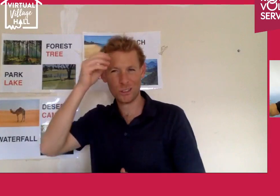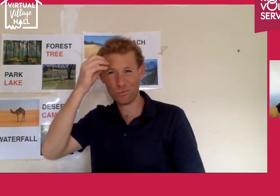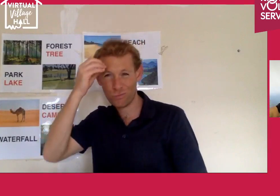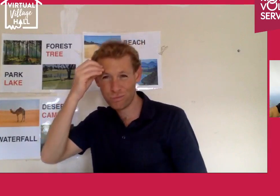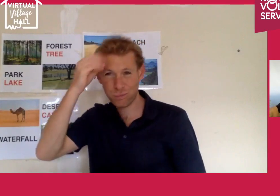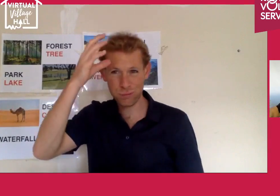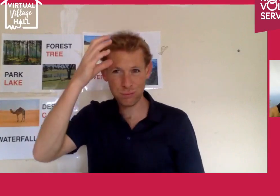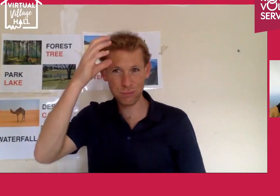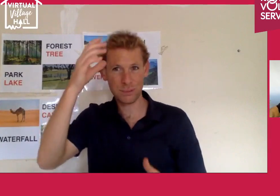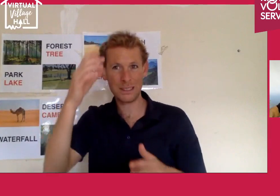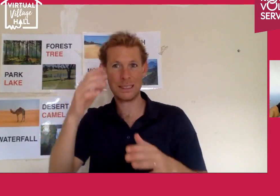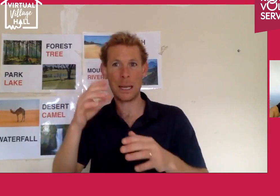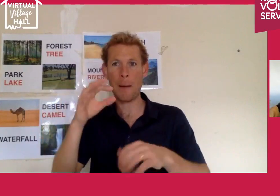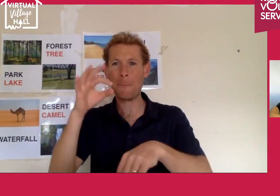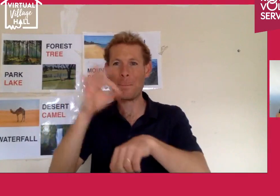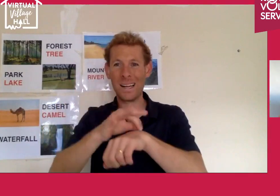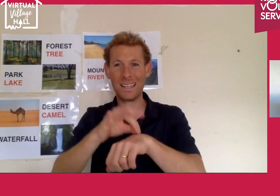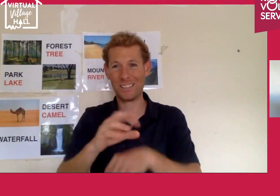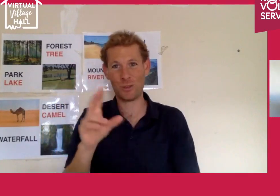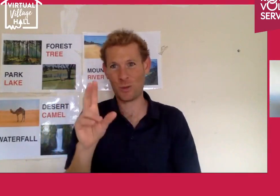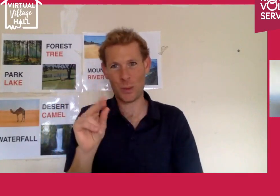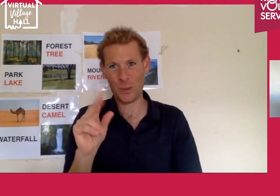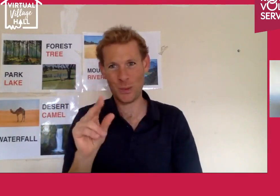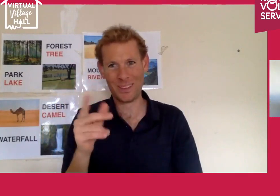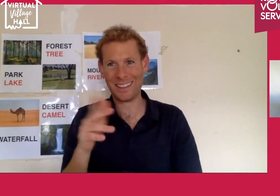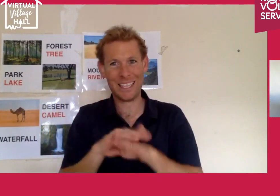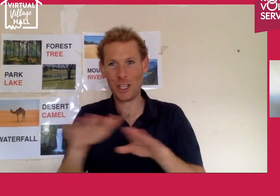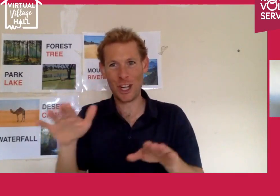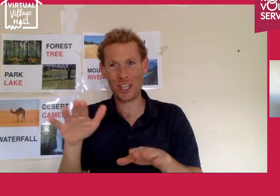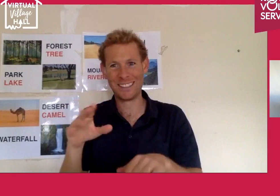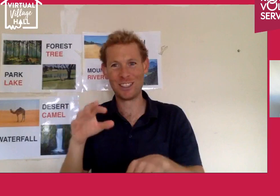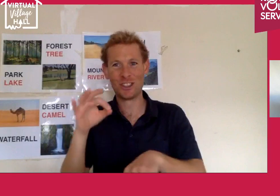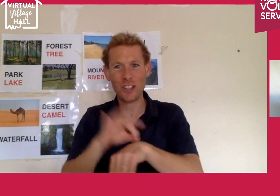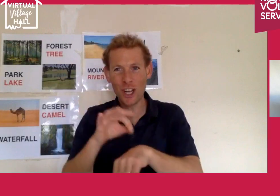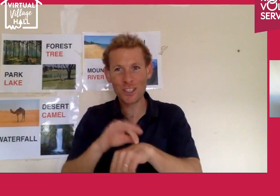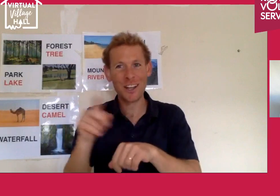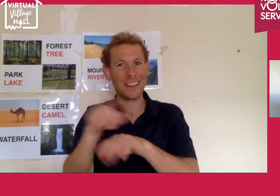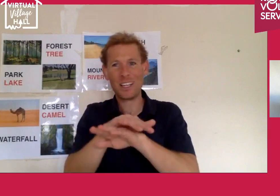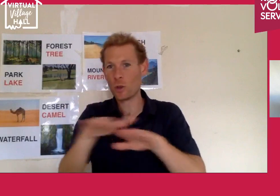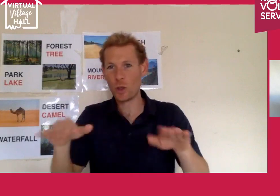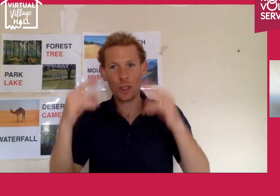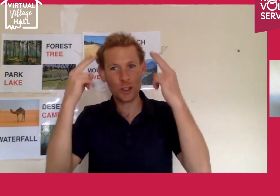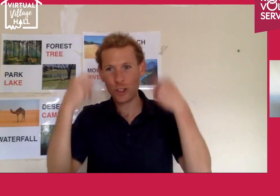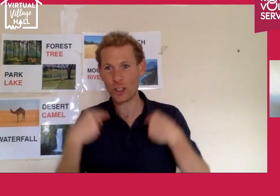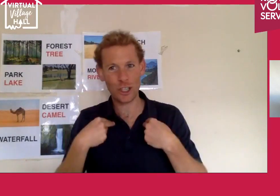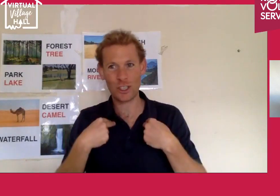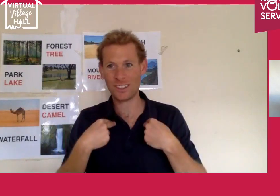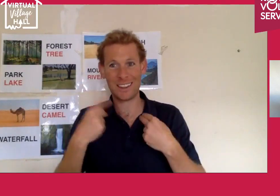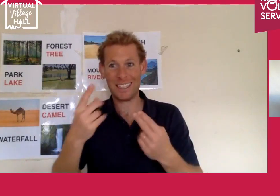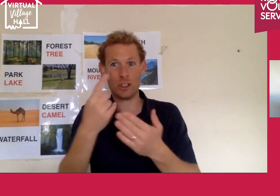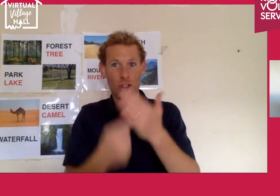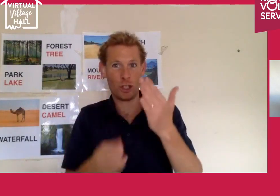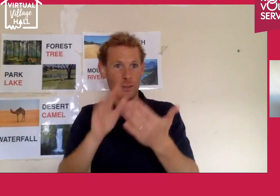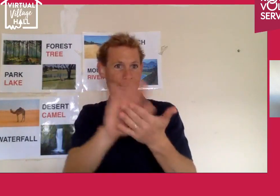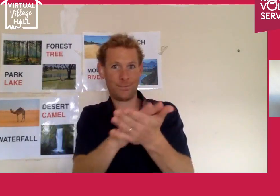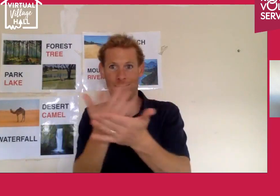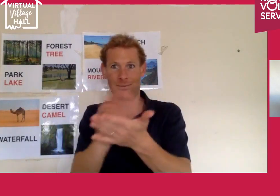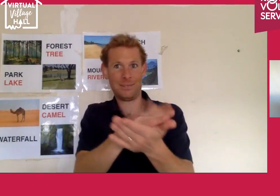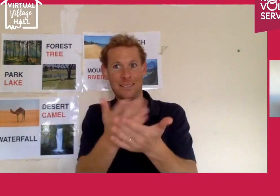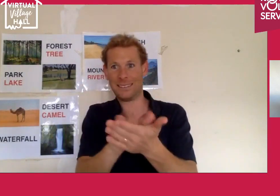those areas. So if you're going into court, you need to know about legal. You know, you don't have to become a lawyer or